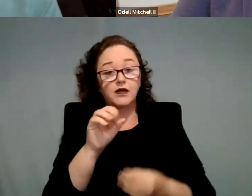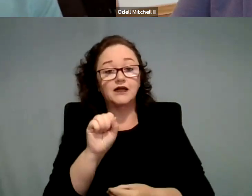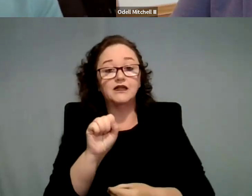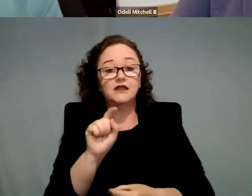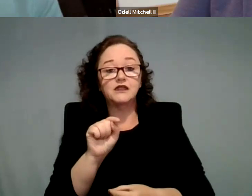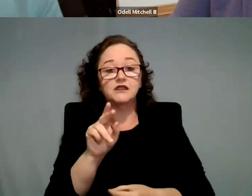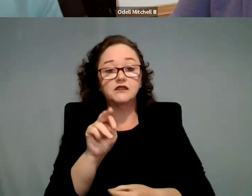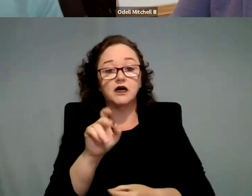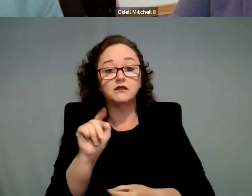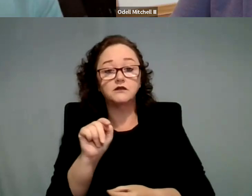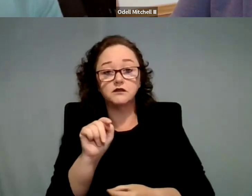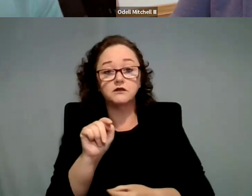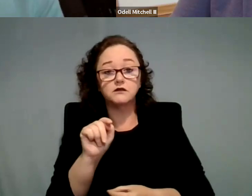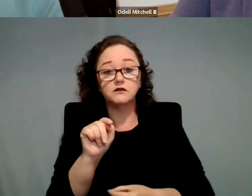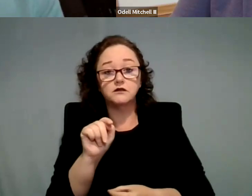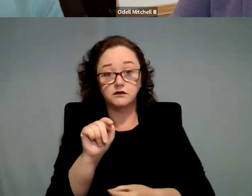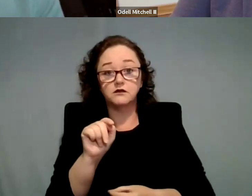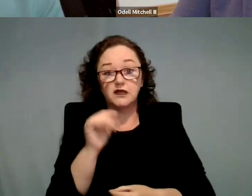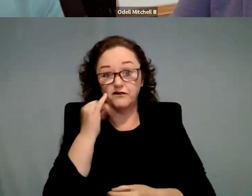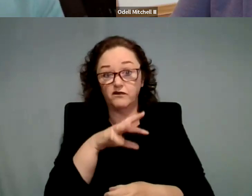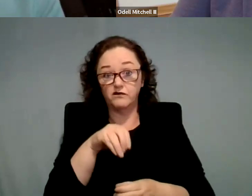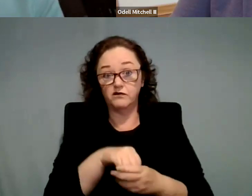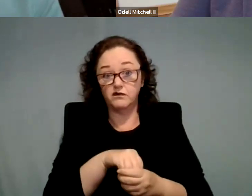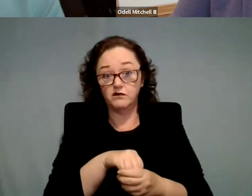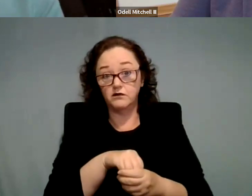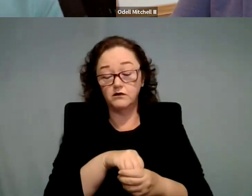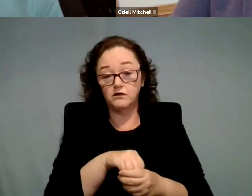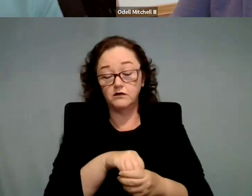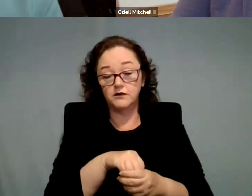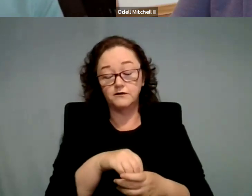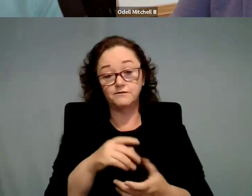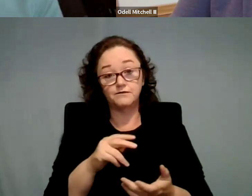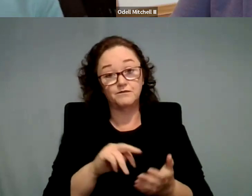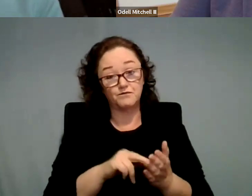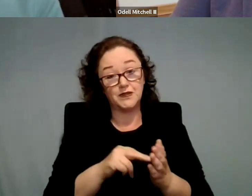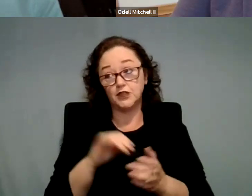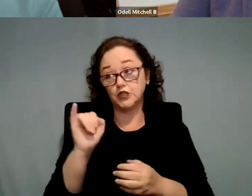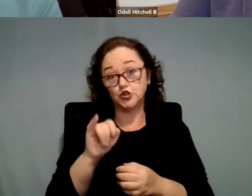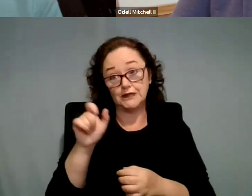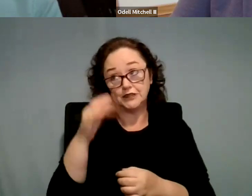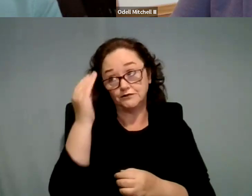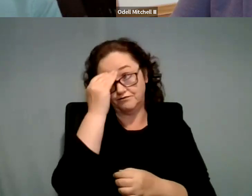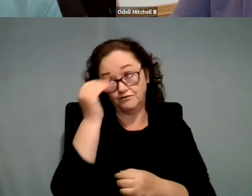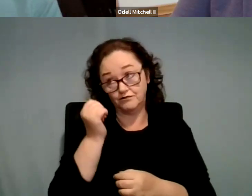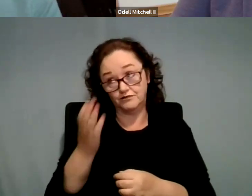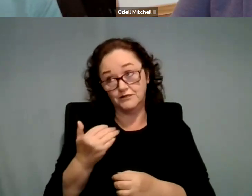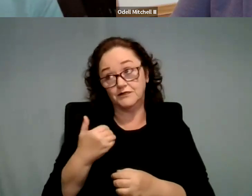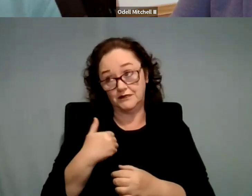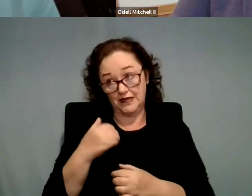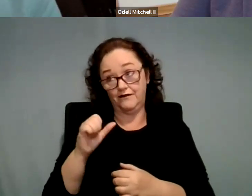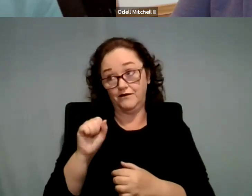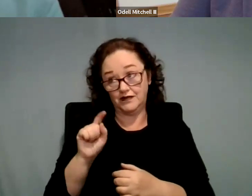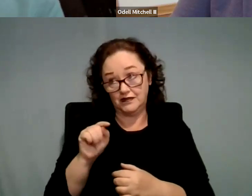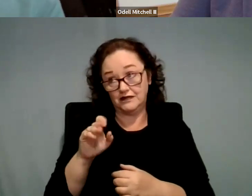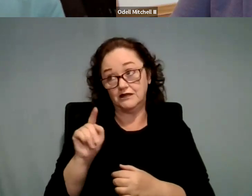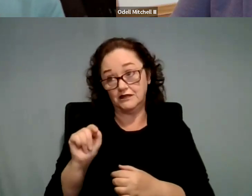production, that, you know, that you're informing your insurance agent of them and that they confirm that everything you're doing